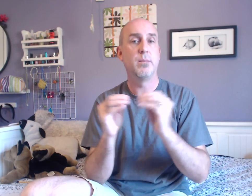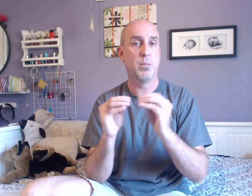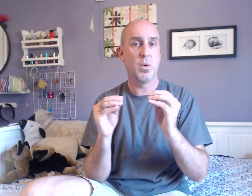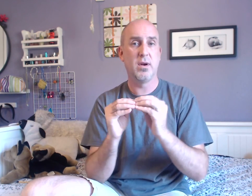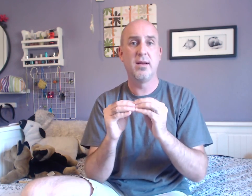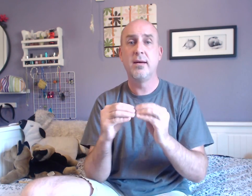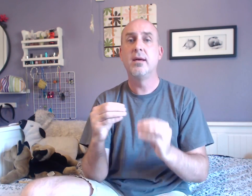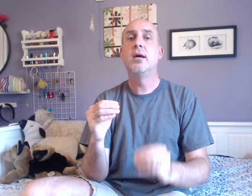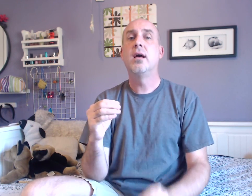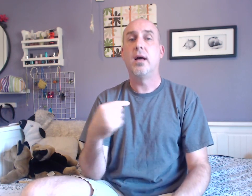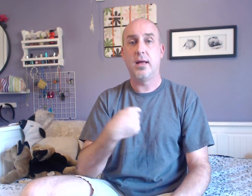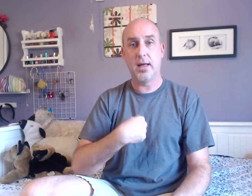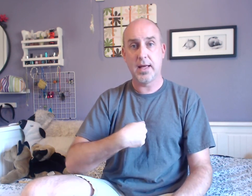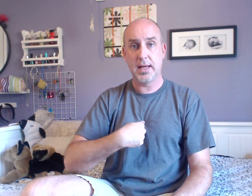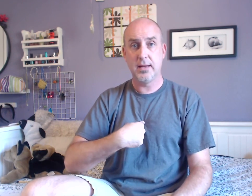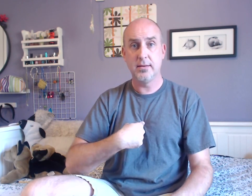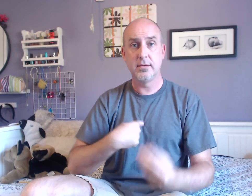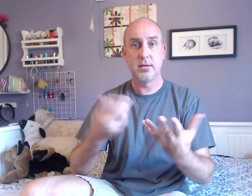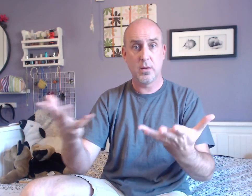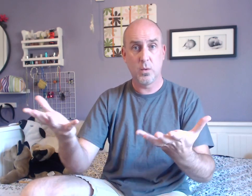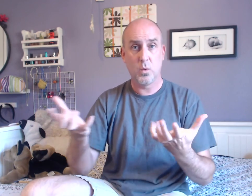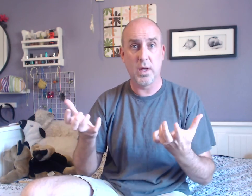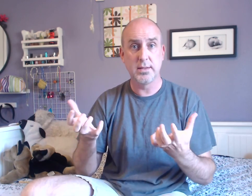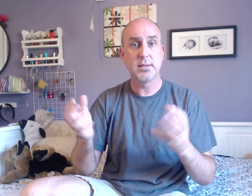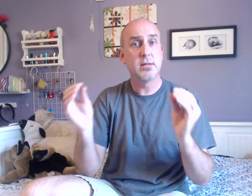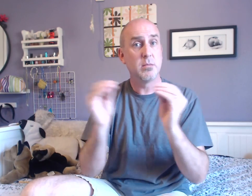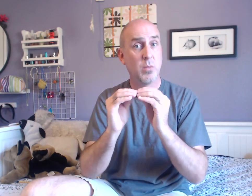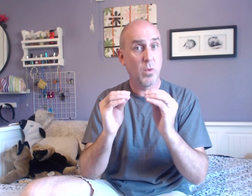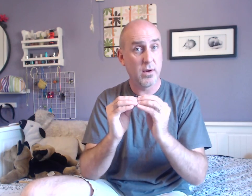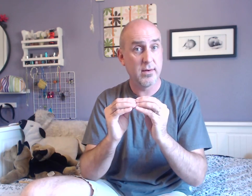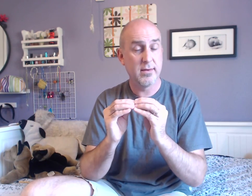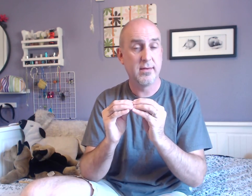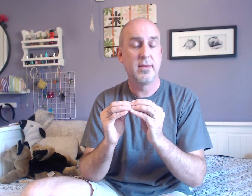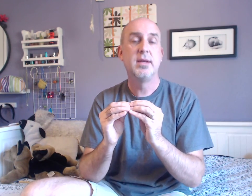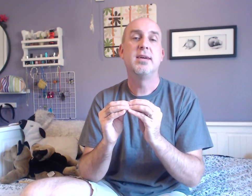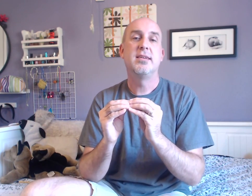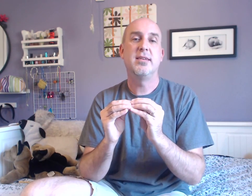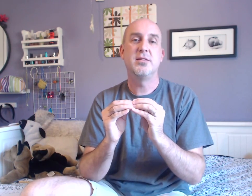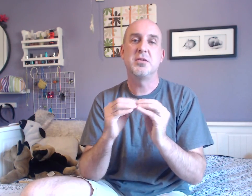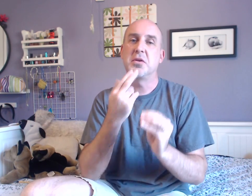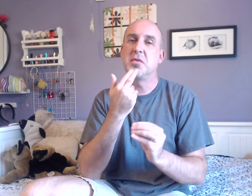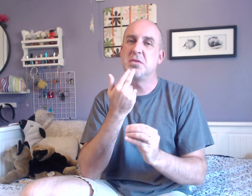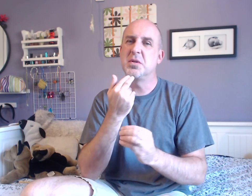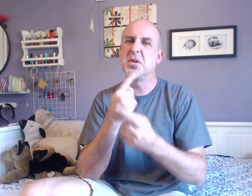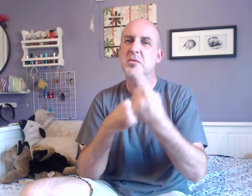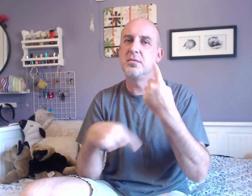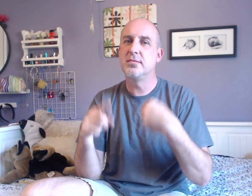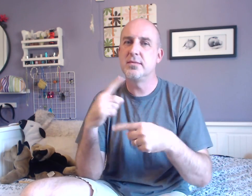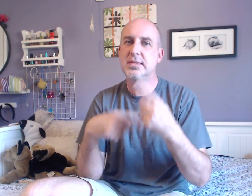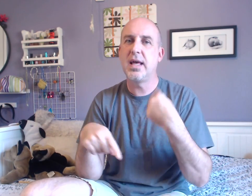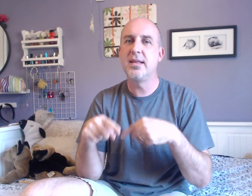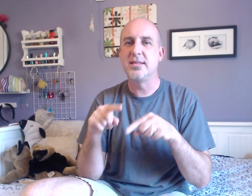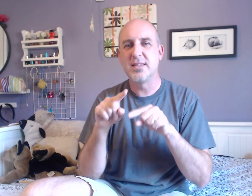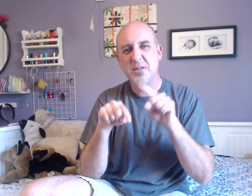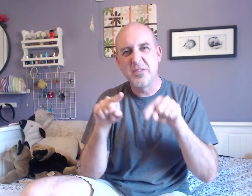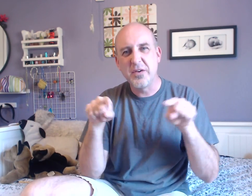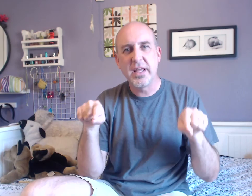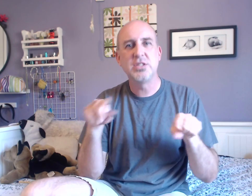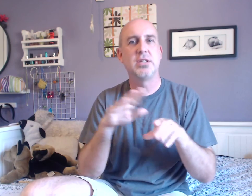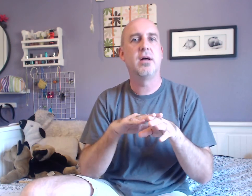More. I want more. Now there's a cute sign that's a little variation on it.